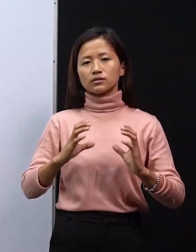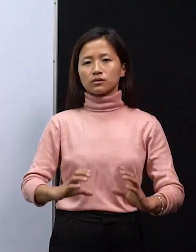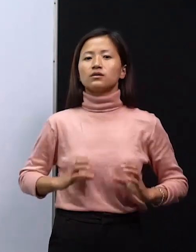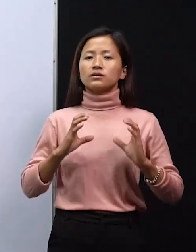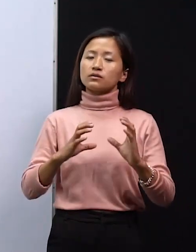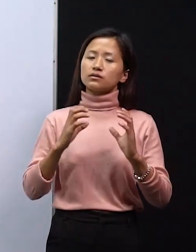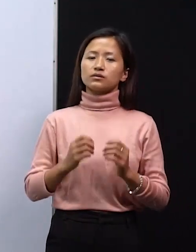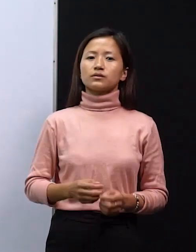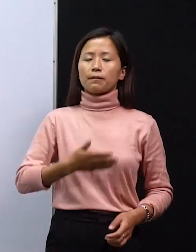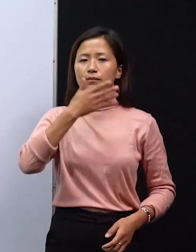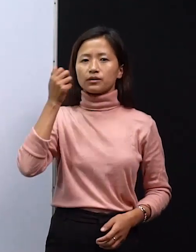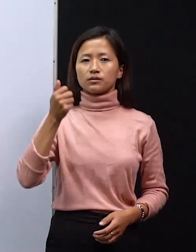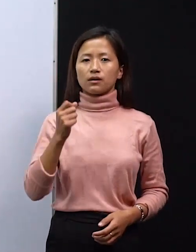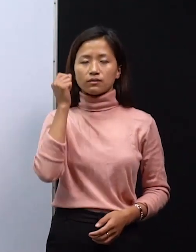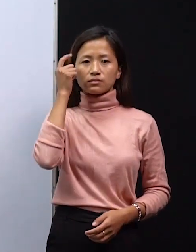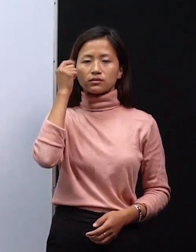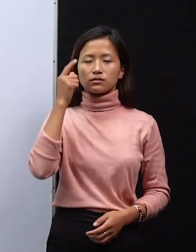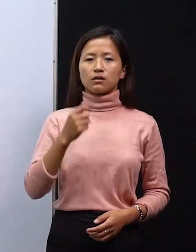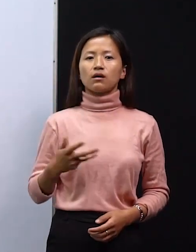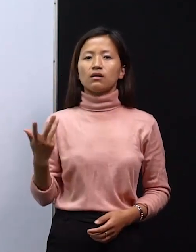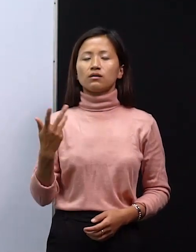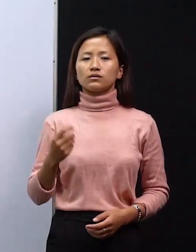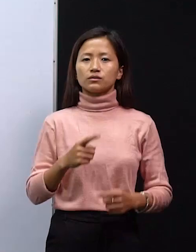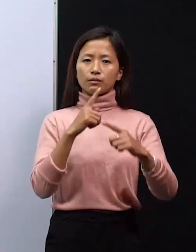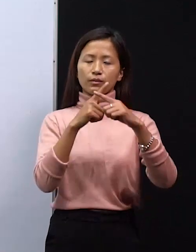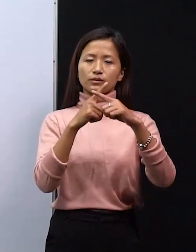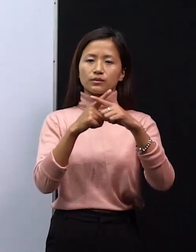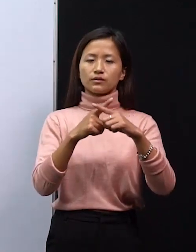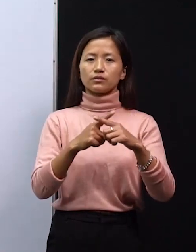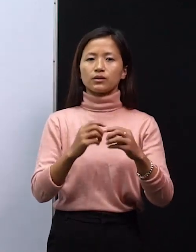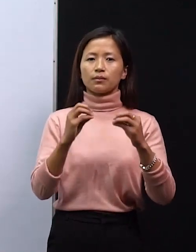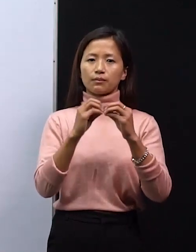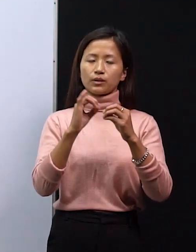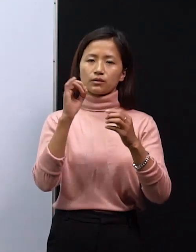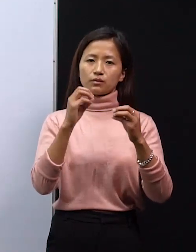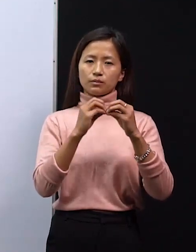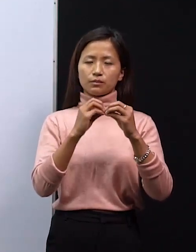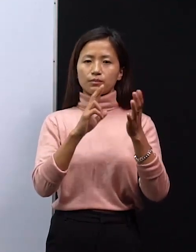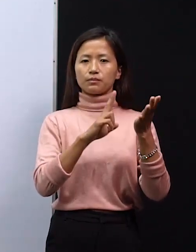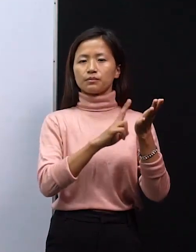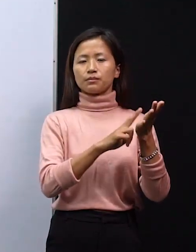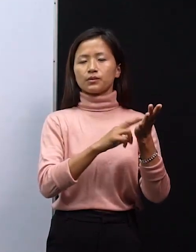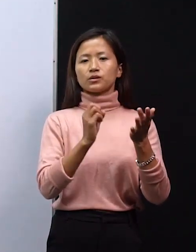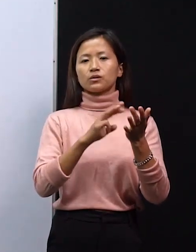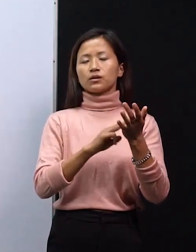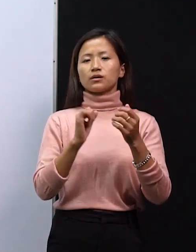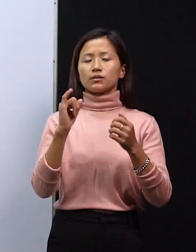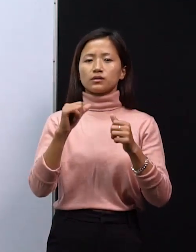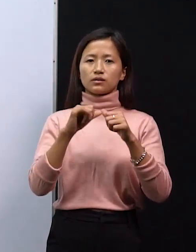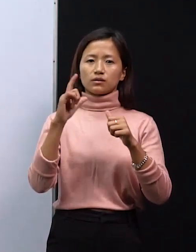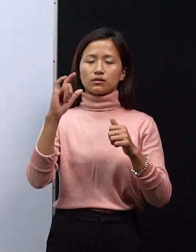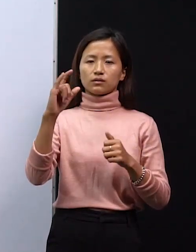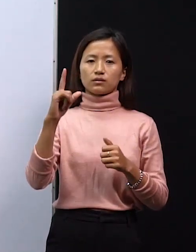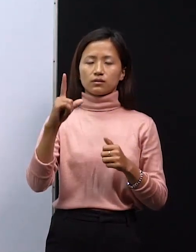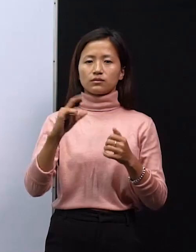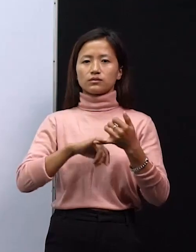better understanding. Once you understand how to multiply this binomial with a binomial, it becomes very easy irrespective of any number you